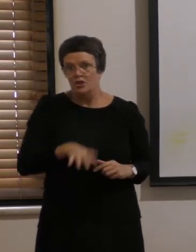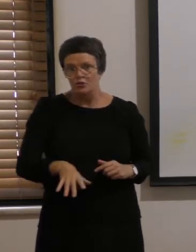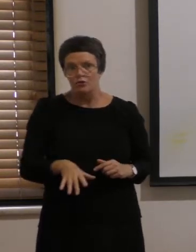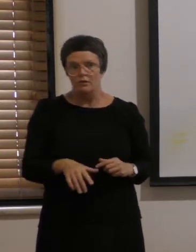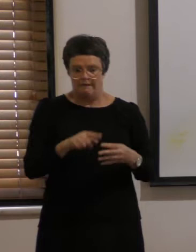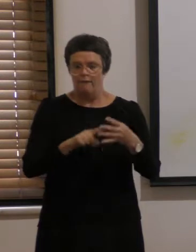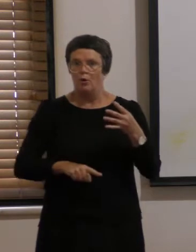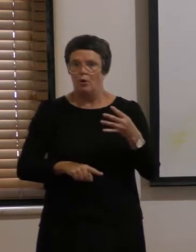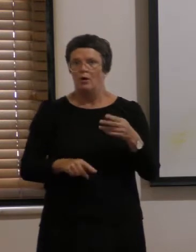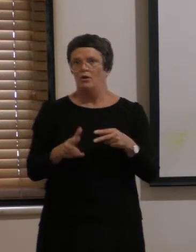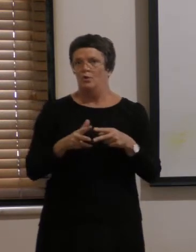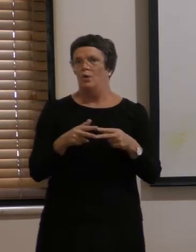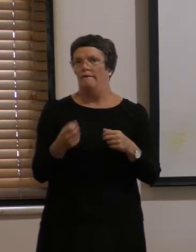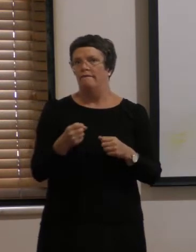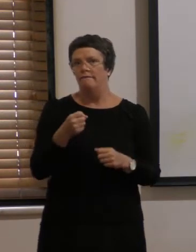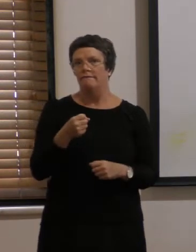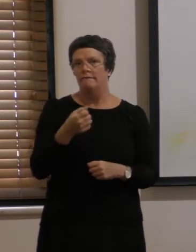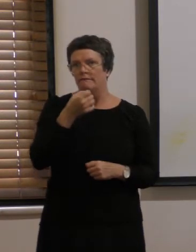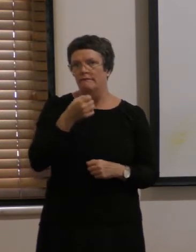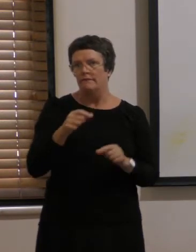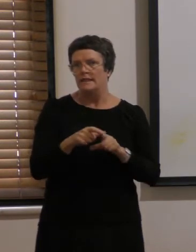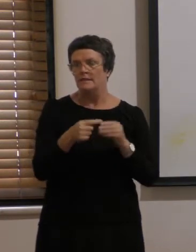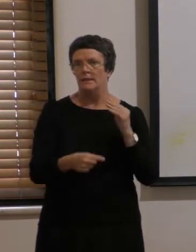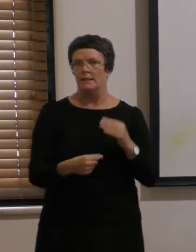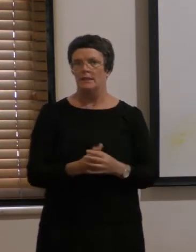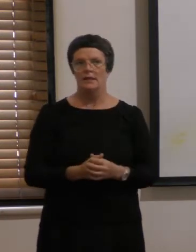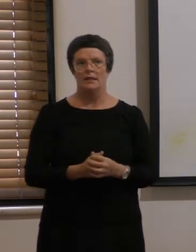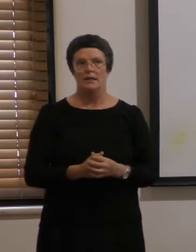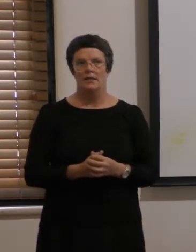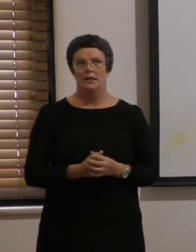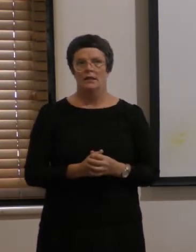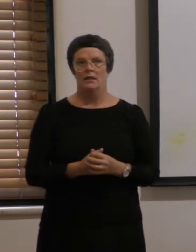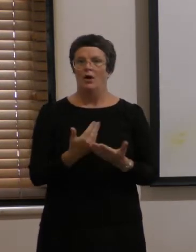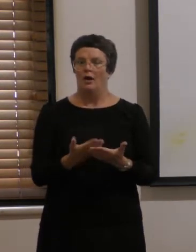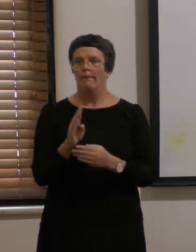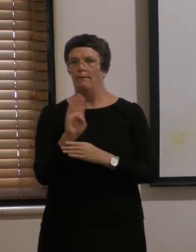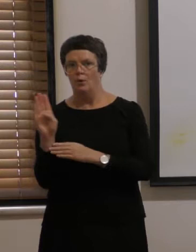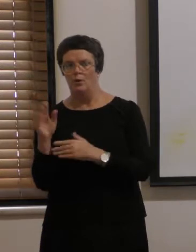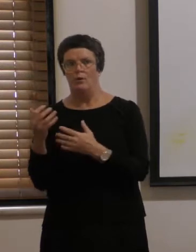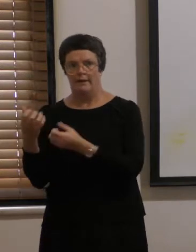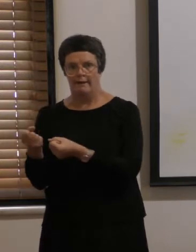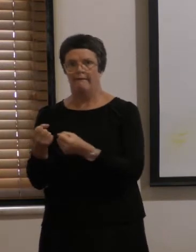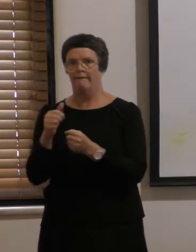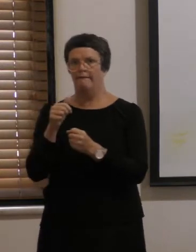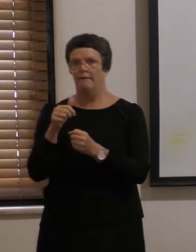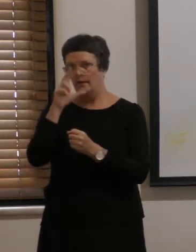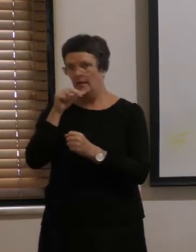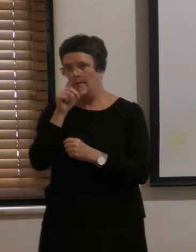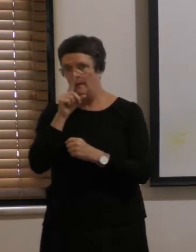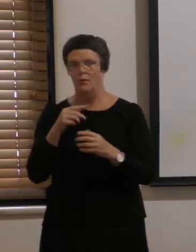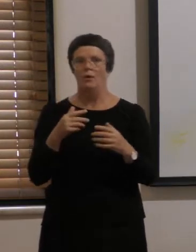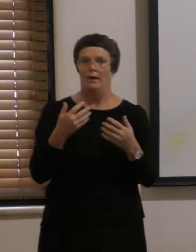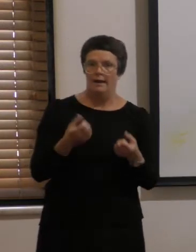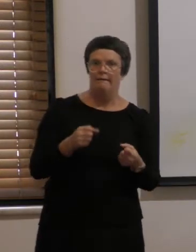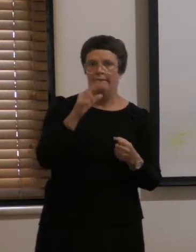my kids have disability. We've got young people that work with us. Hopefully soon we'll have some young people